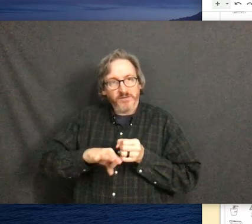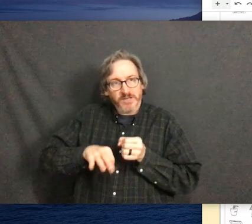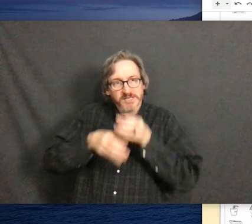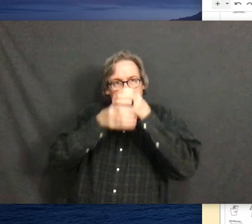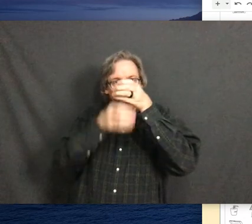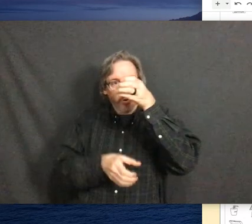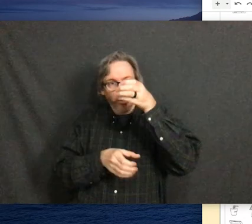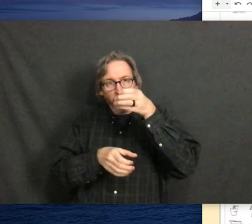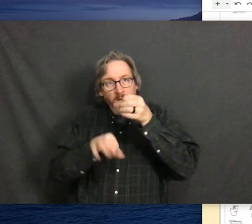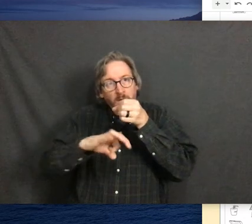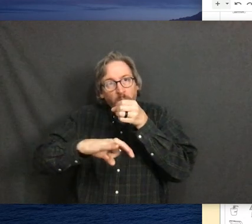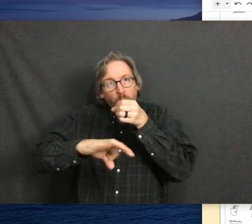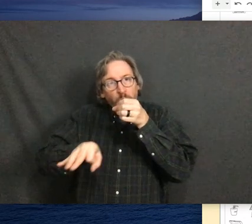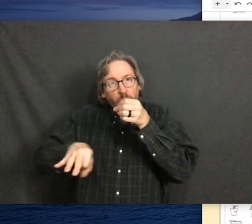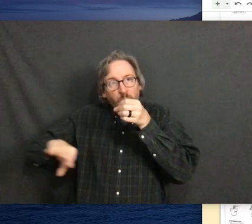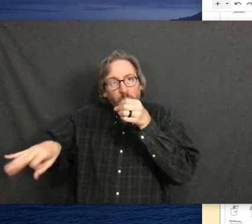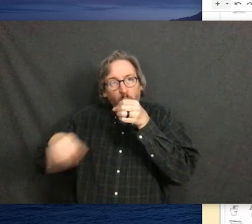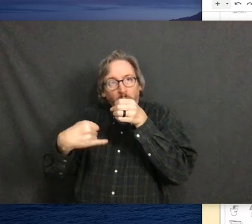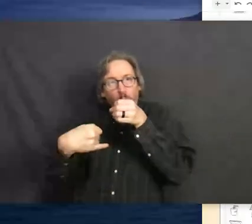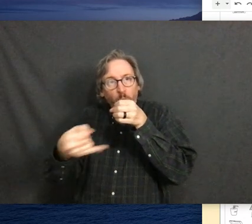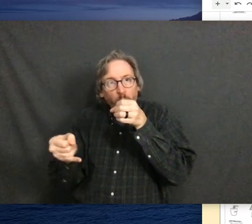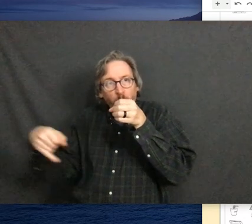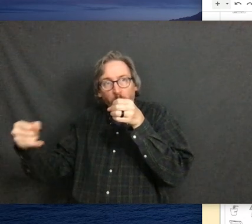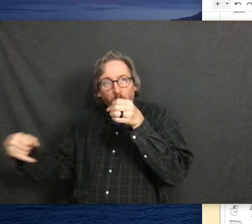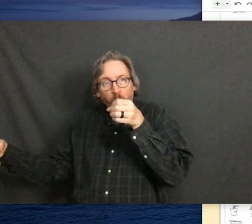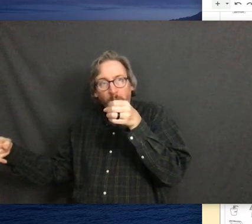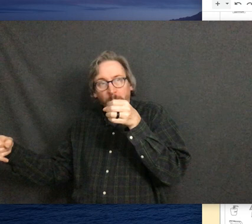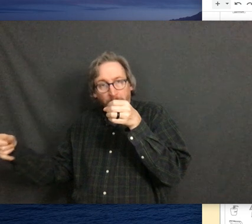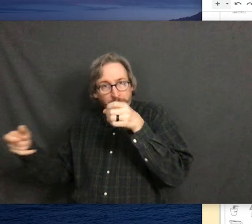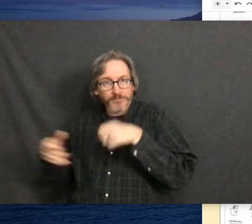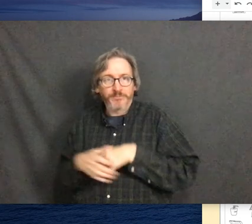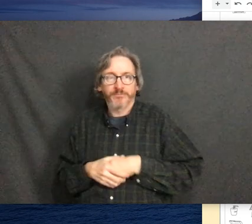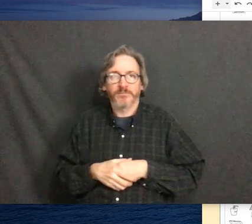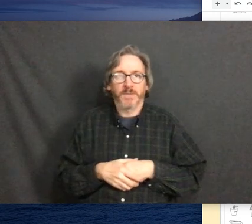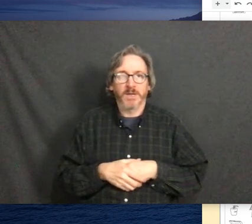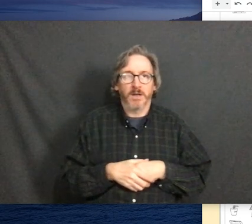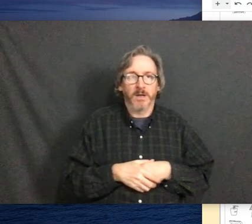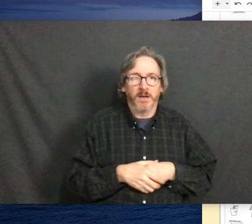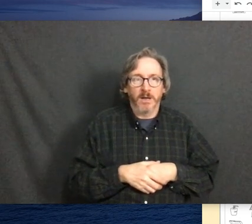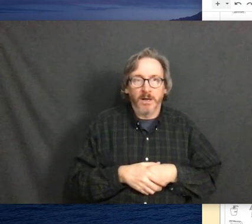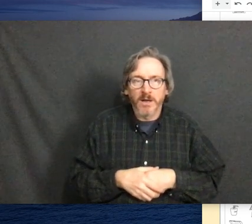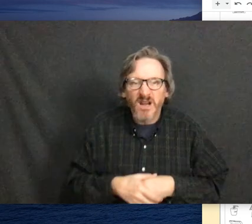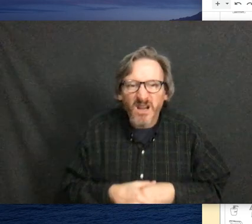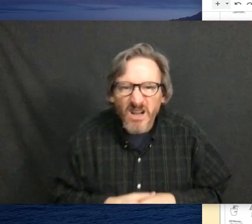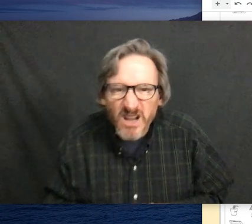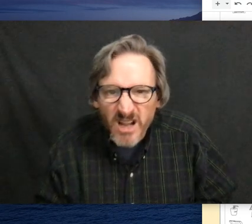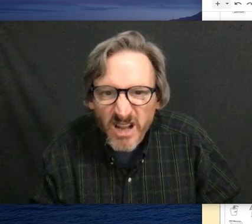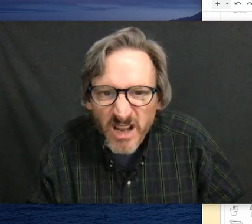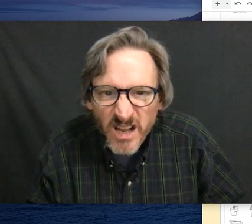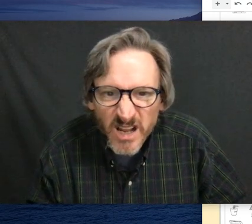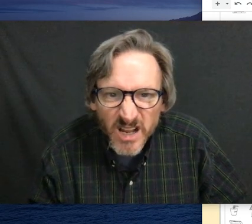I don't think you can see.